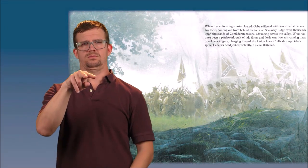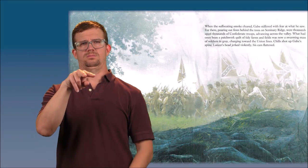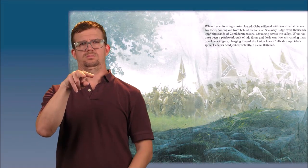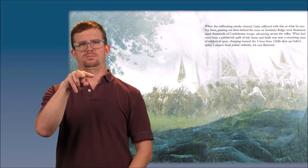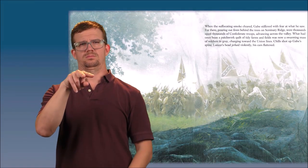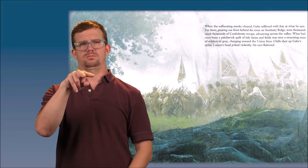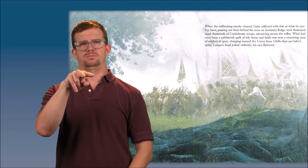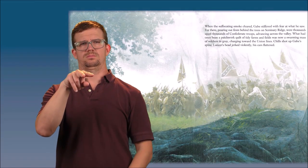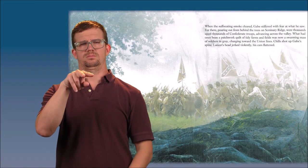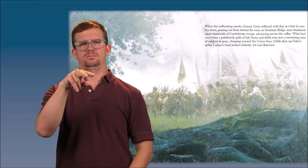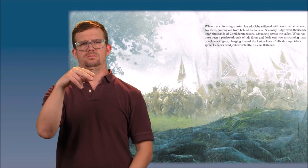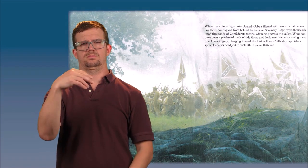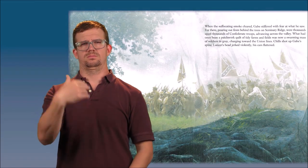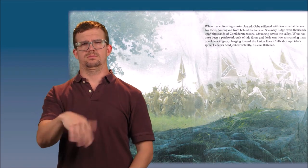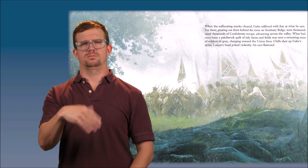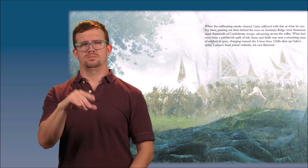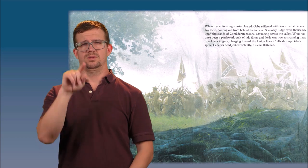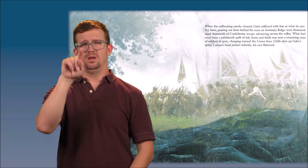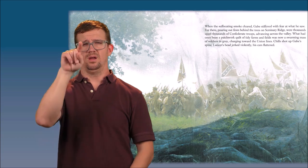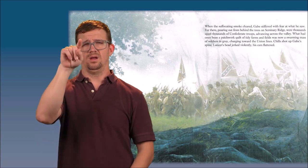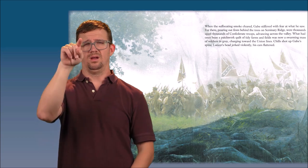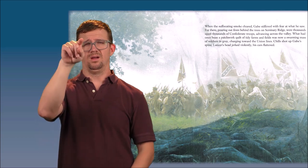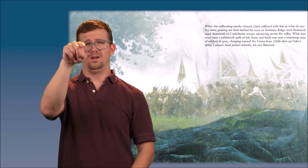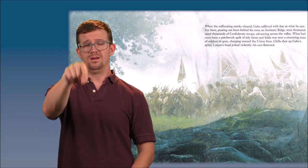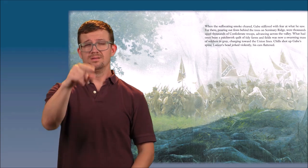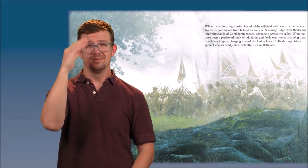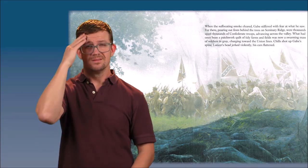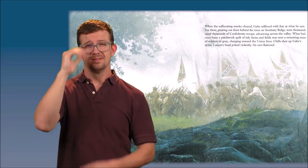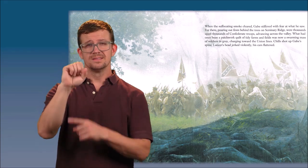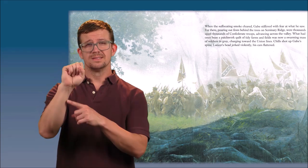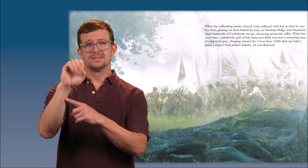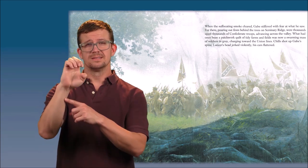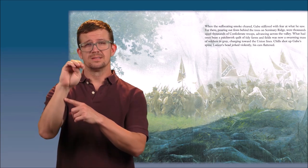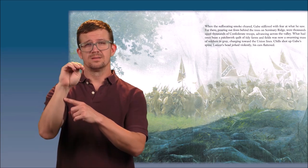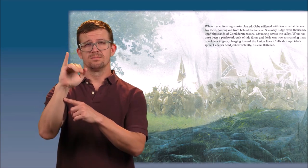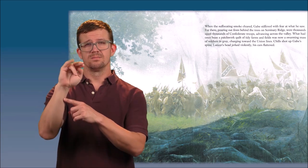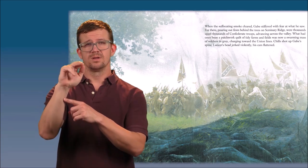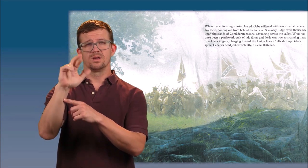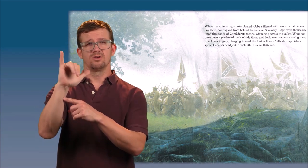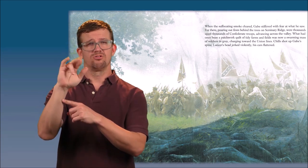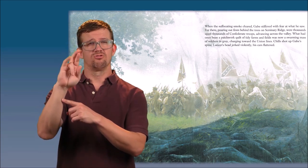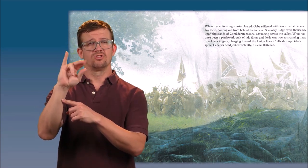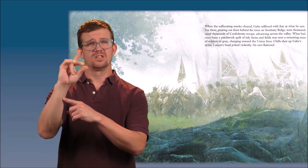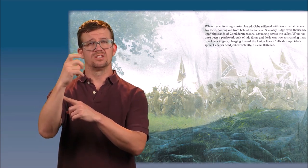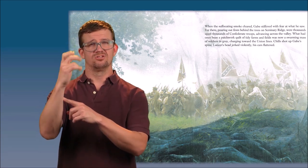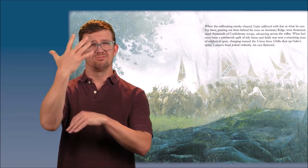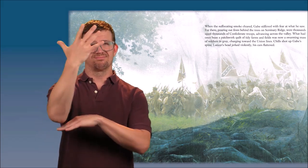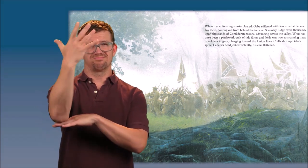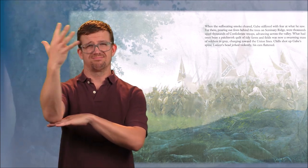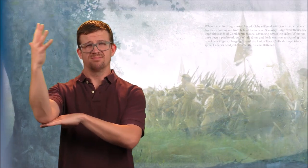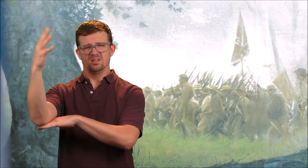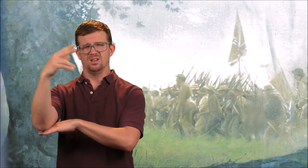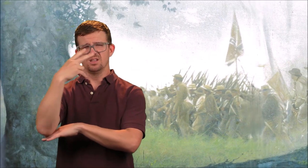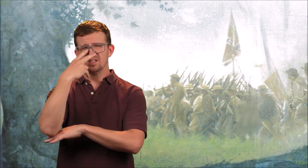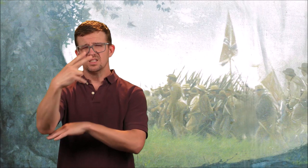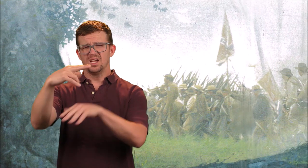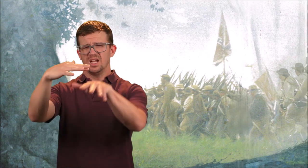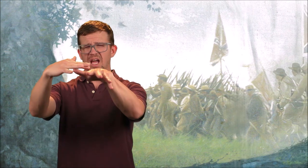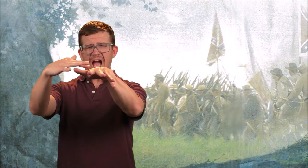When the suffocating smoke cleared, Gabe stiffened with fear at what he saw. There,